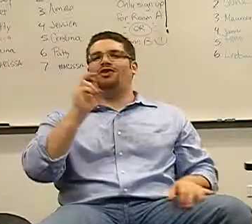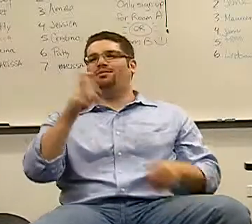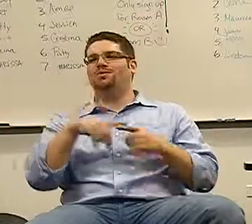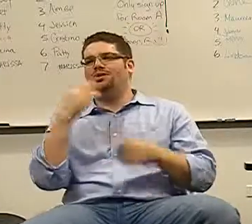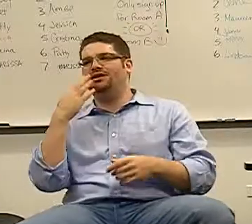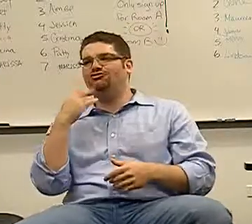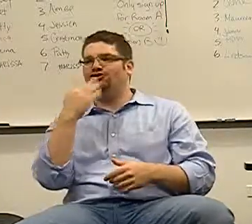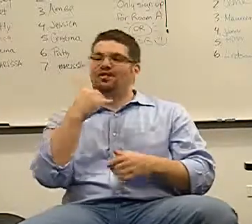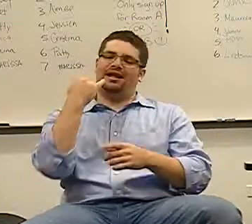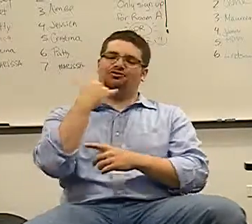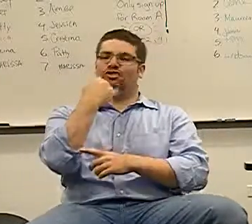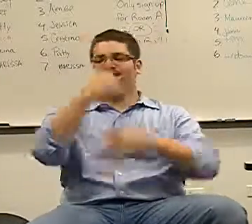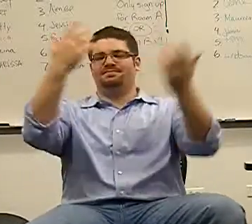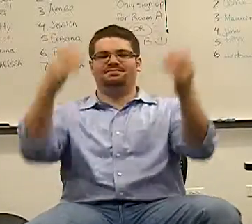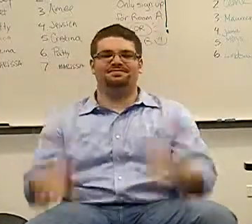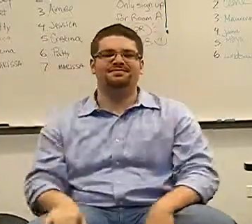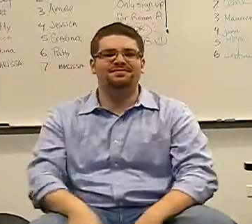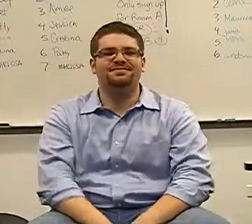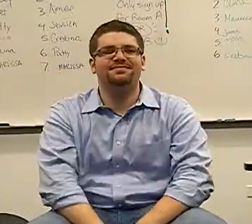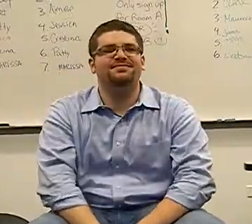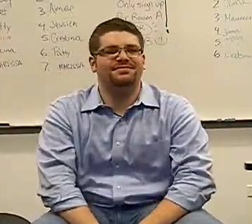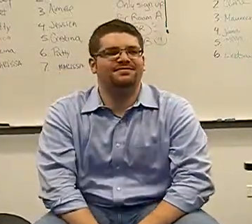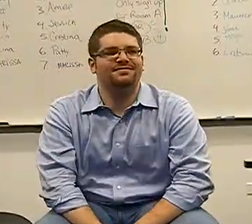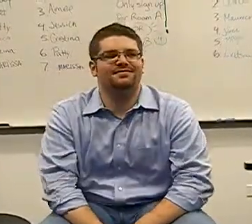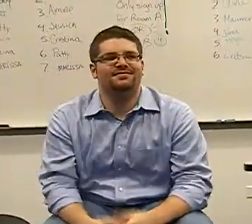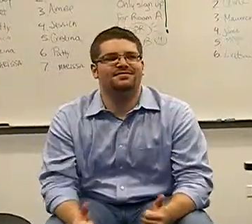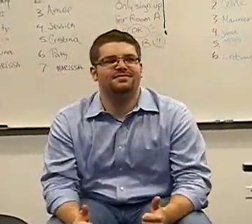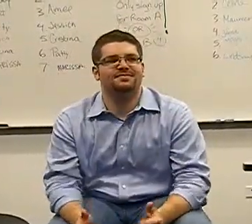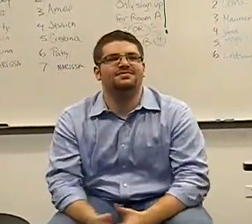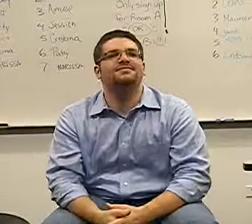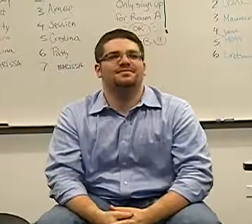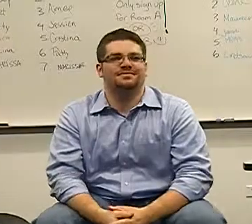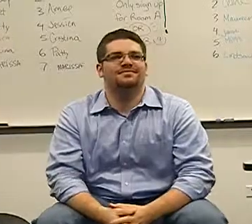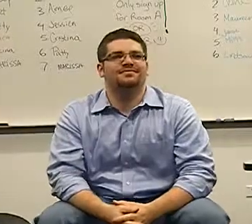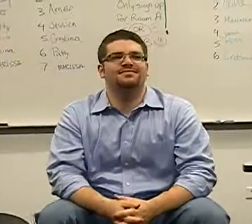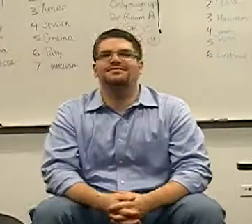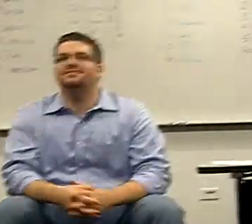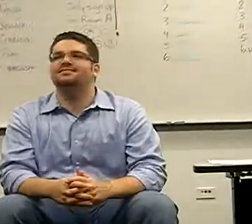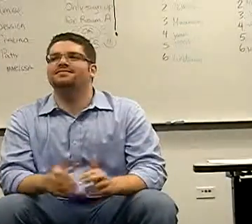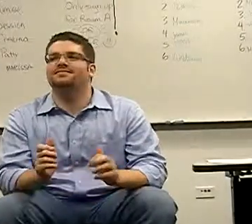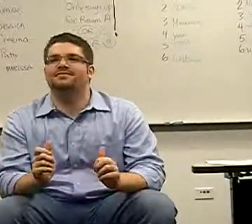Throughout those days, I did experience a lot of things and take back a lot of Jewish culture.